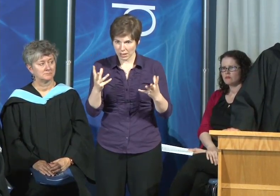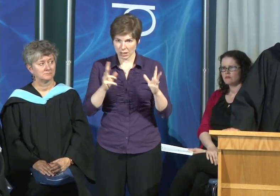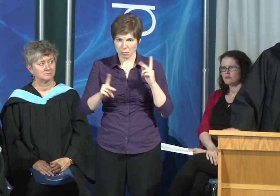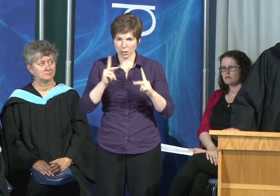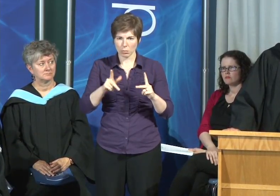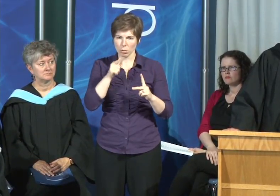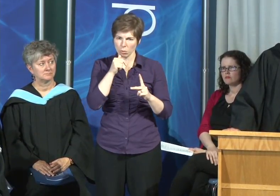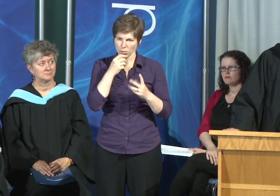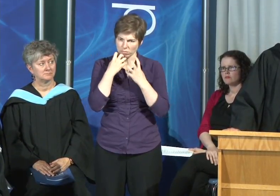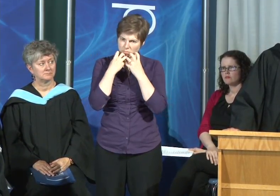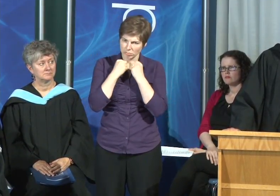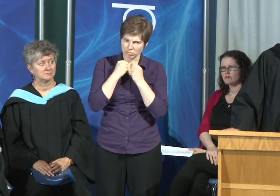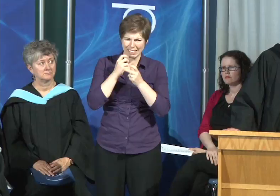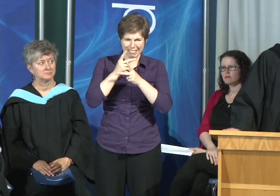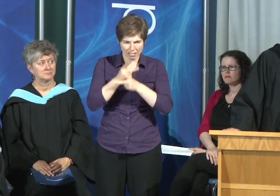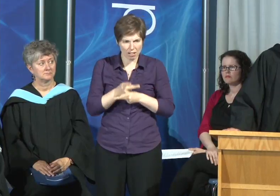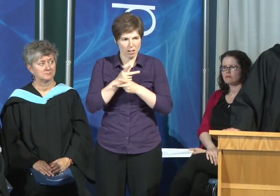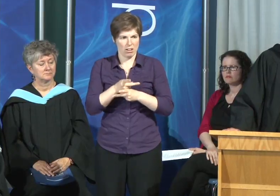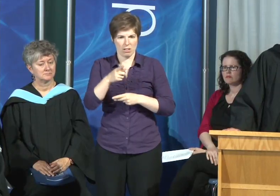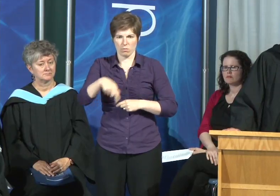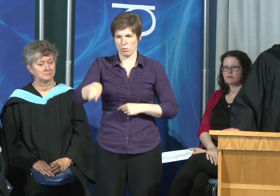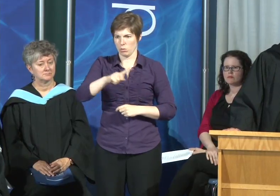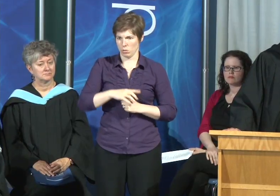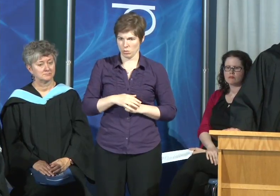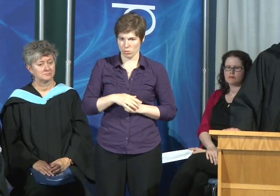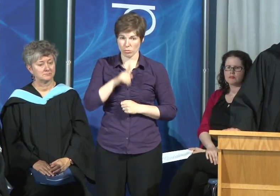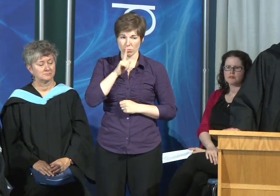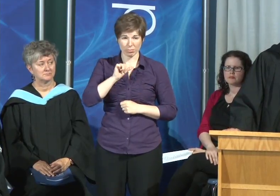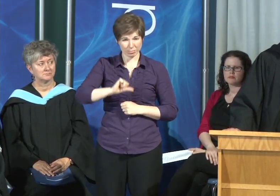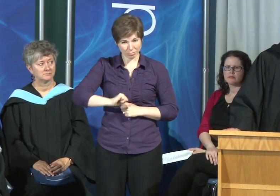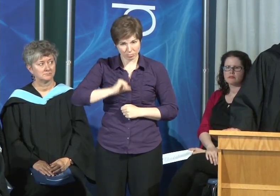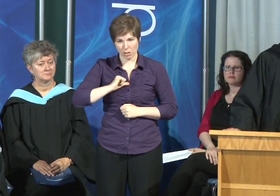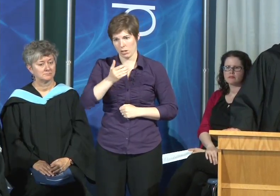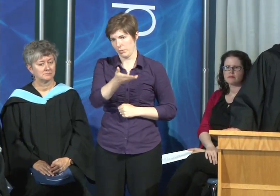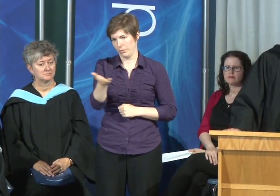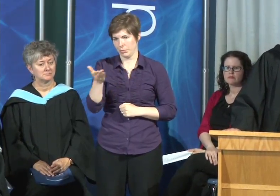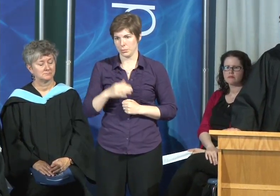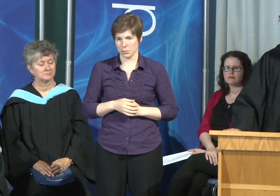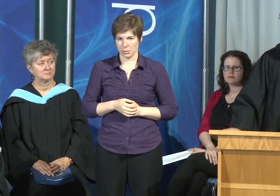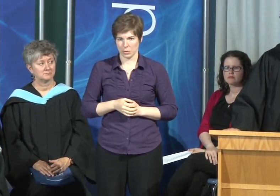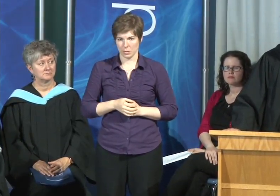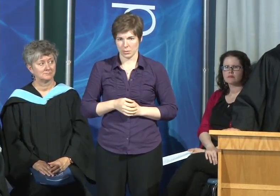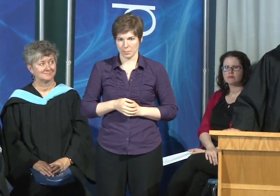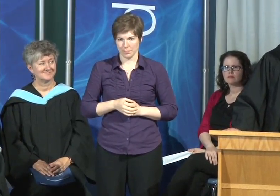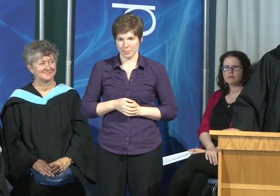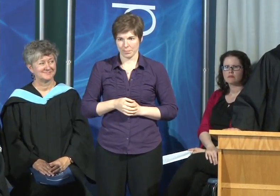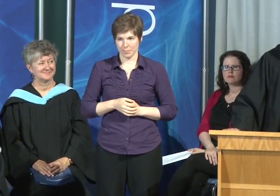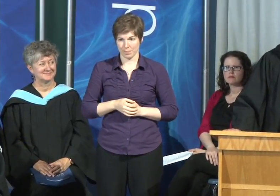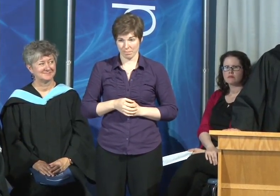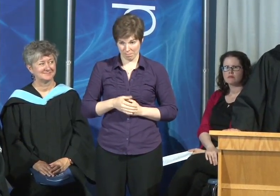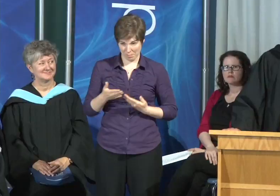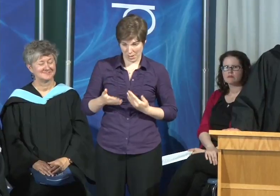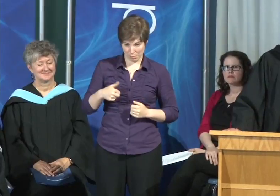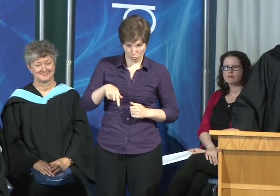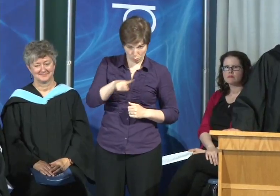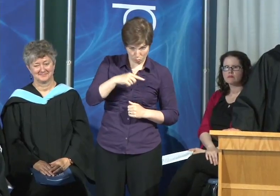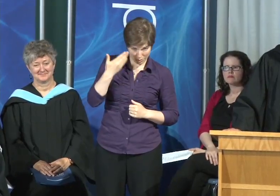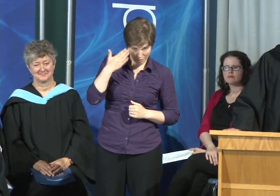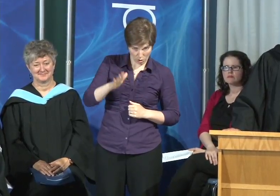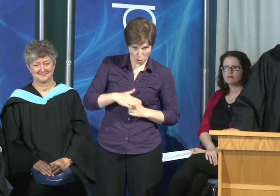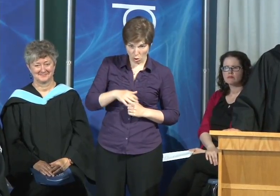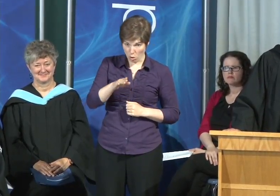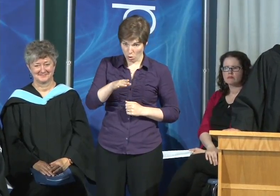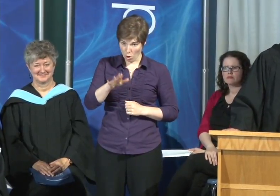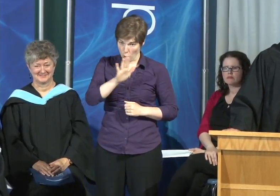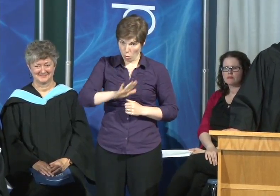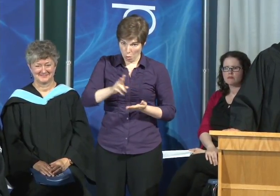who care deeply for you and who are very proud of your accomplishments. And I bet you didn't realize that you're not actually quite done